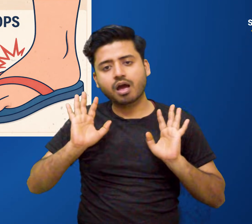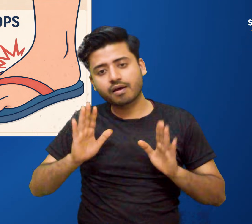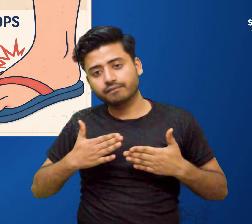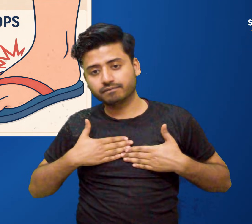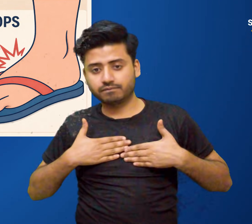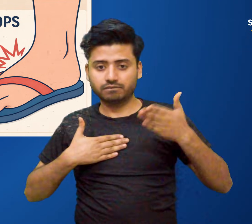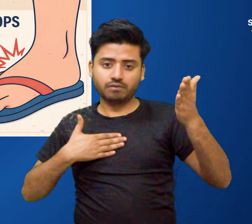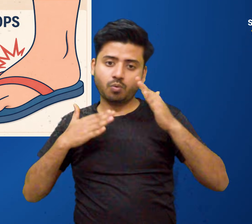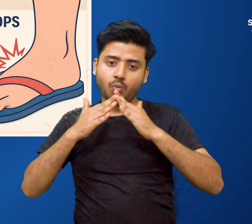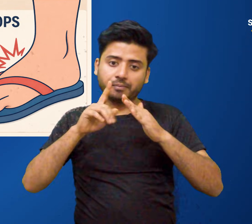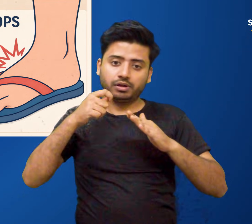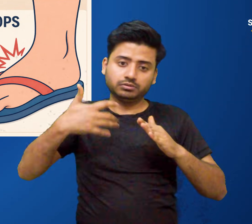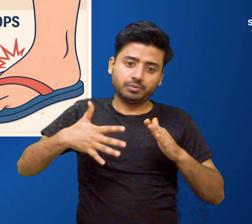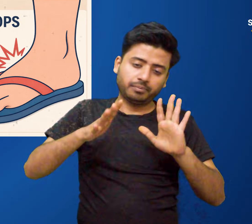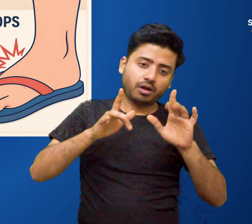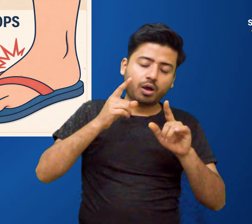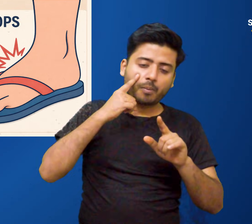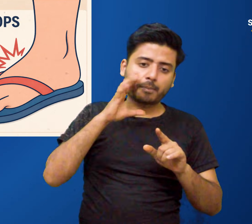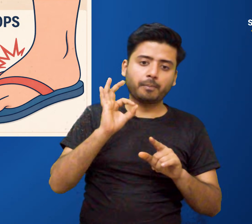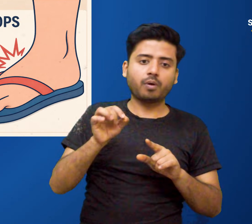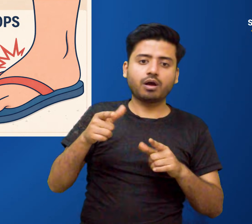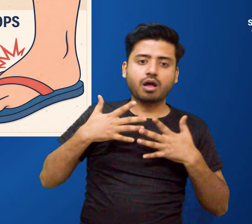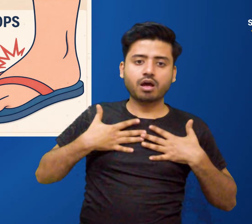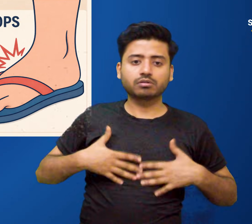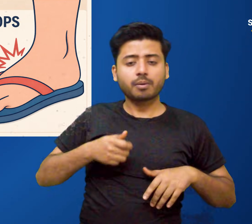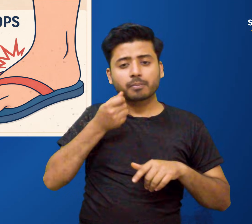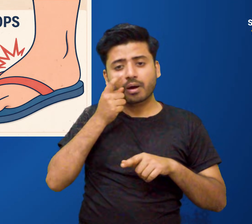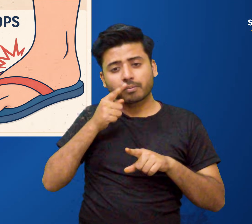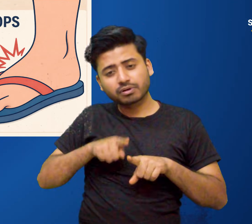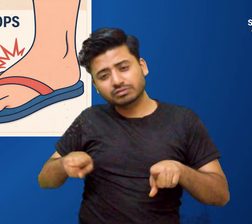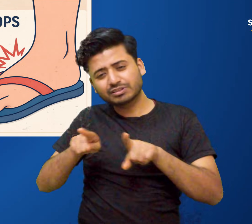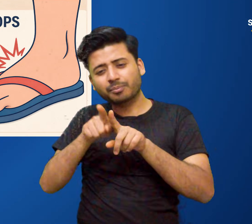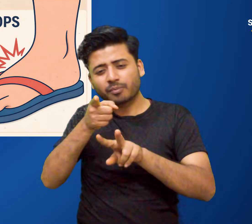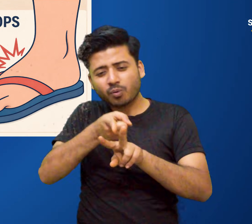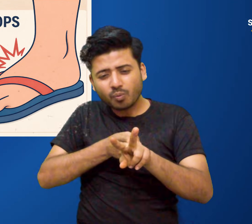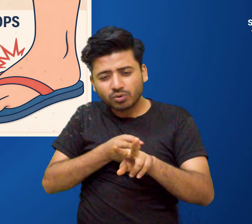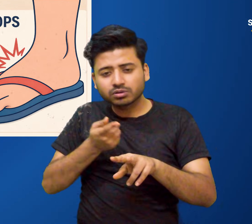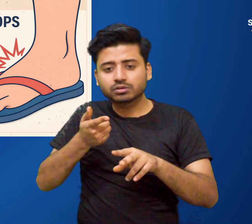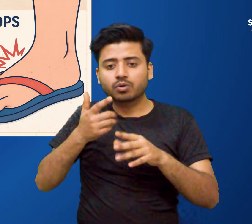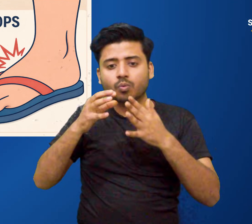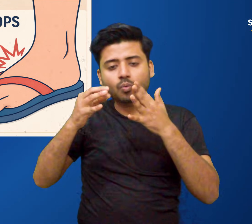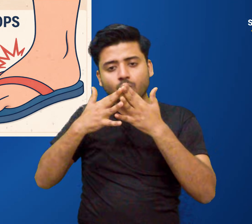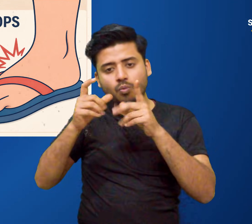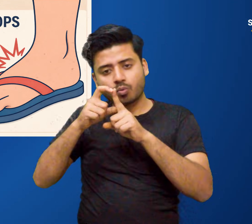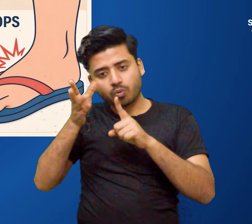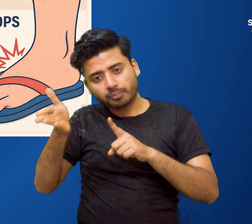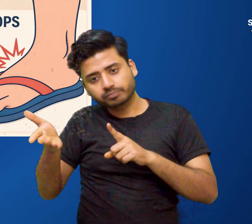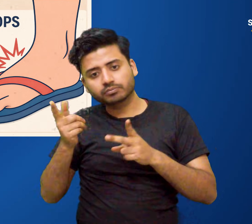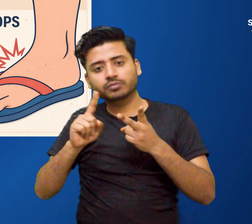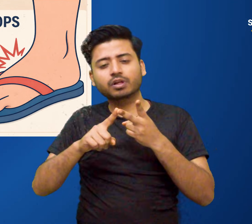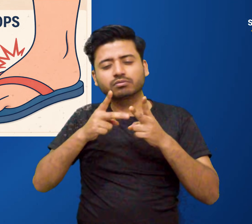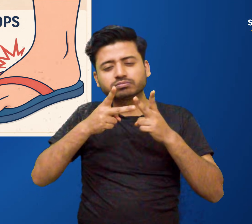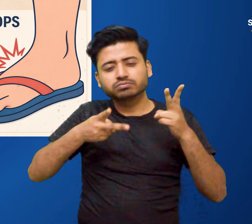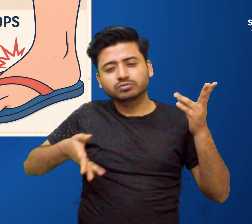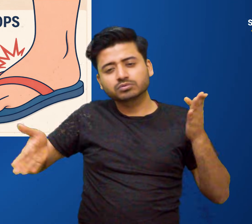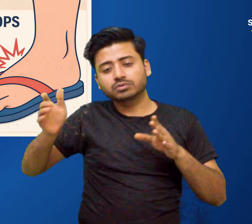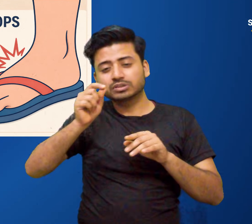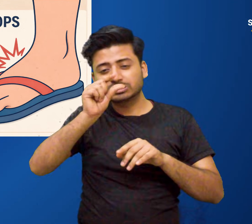toes must constantly scrunch or grip the sole to keep it on. Over time, this can cause hammer toes, permanently